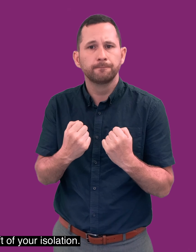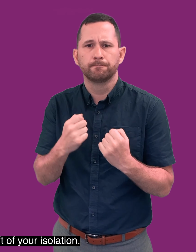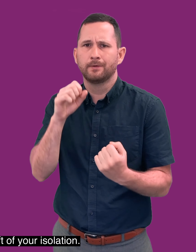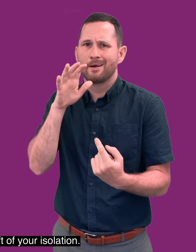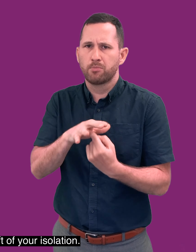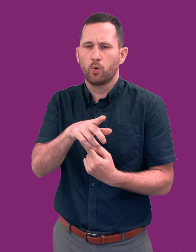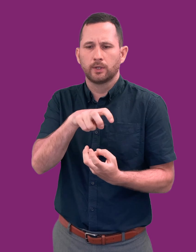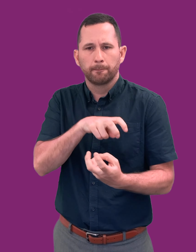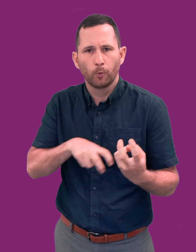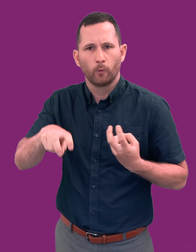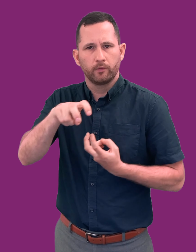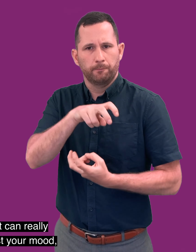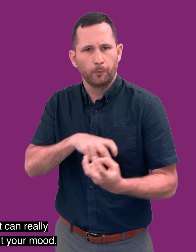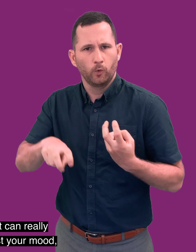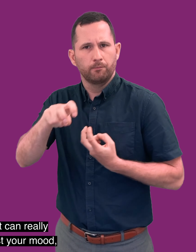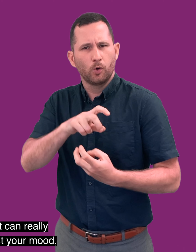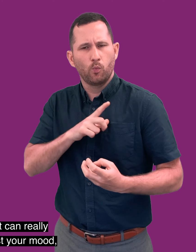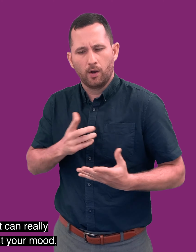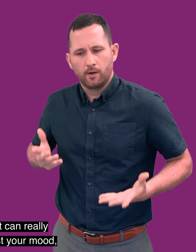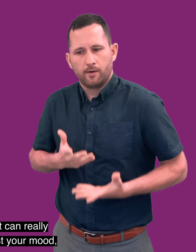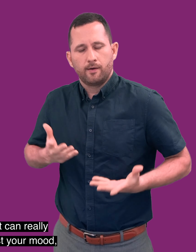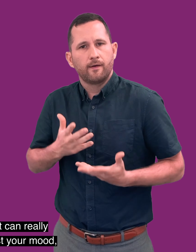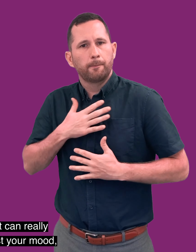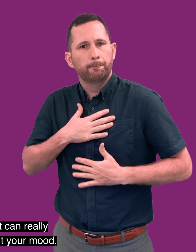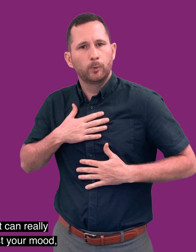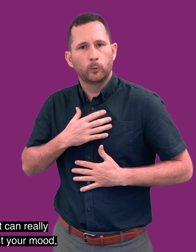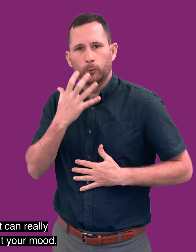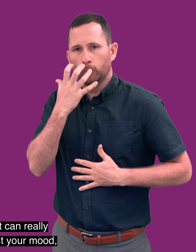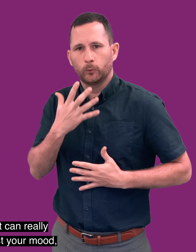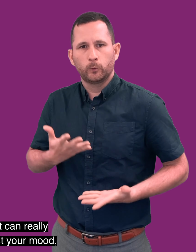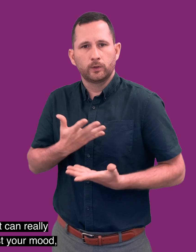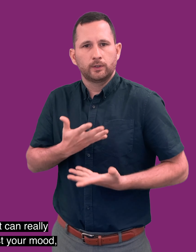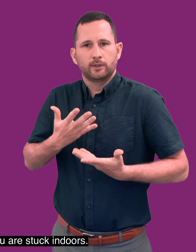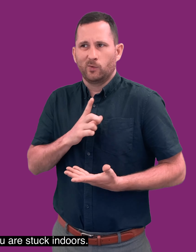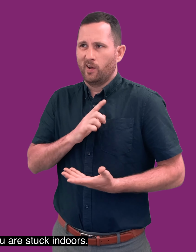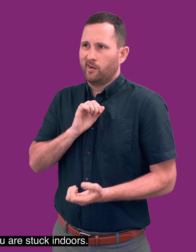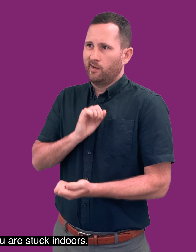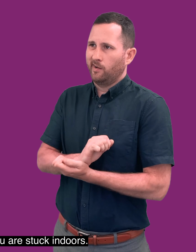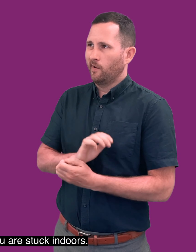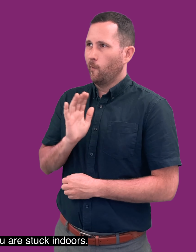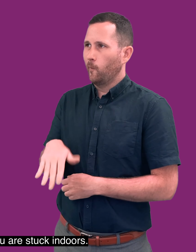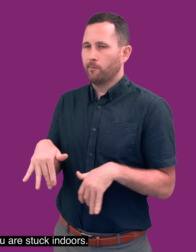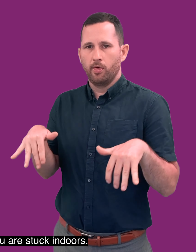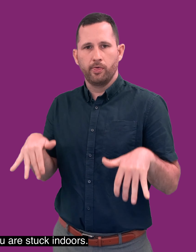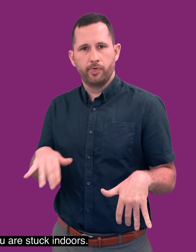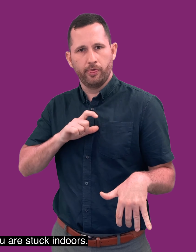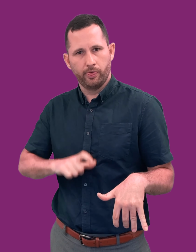isolation. Movement can really help to boost your mood, especially when you are stuck